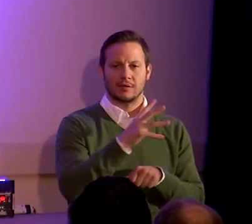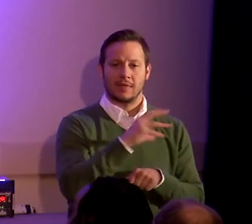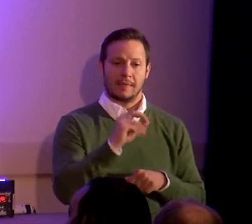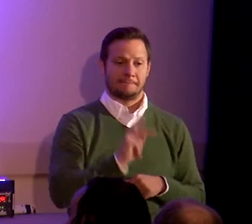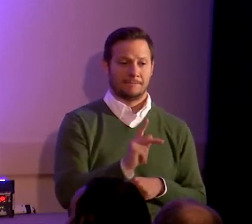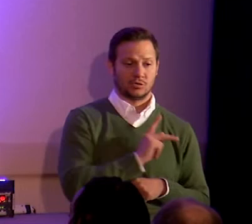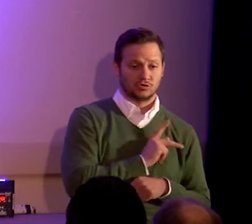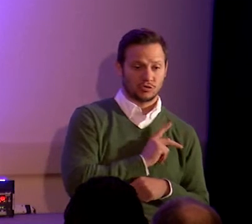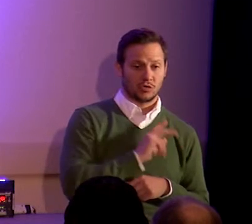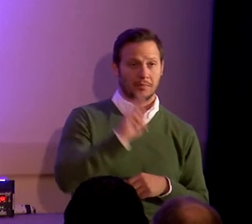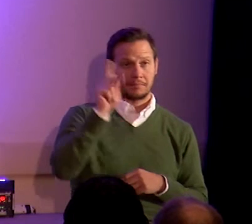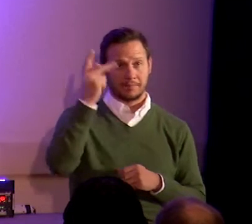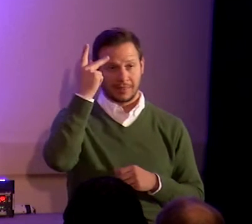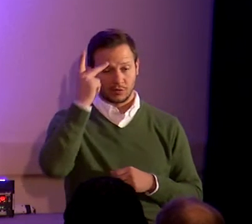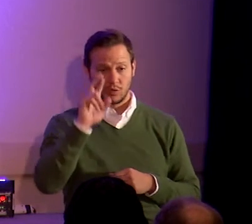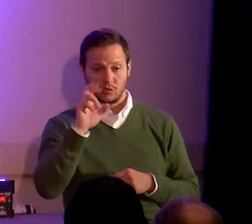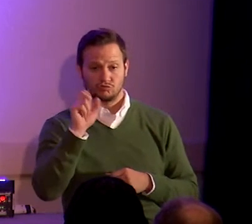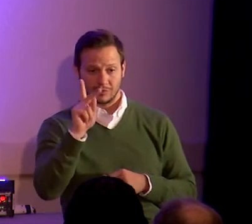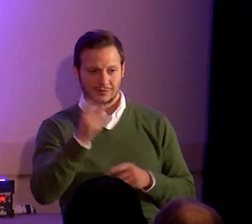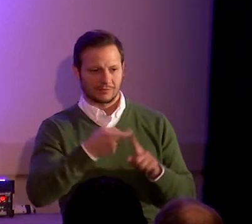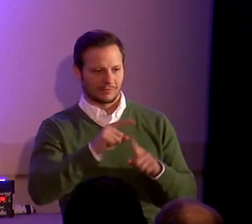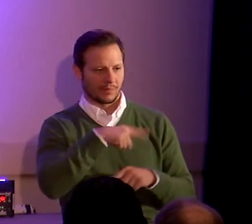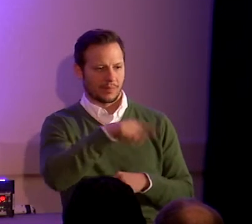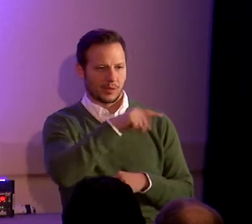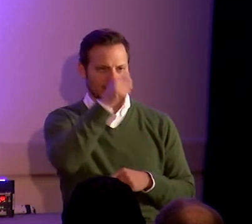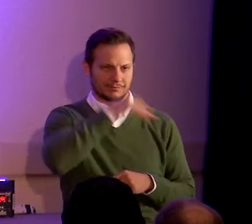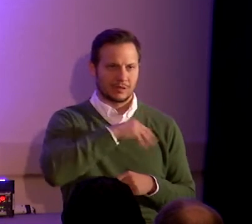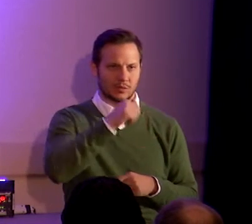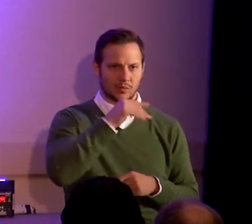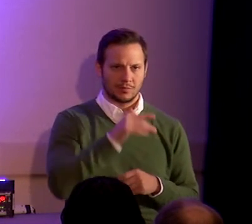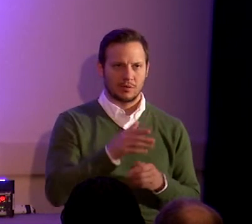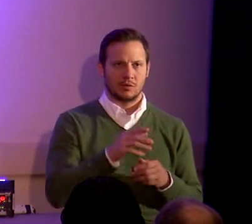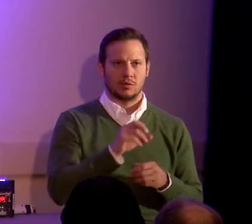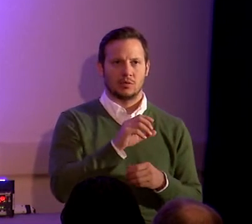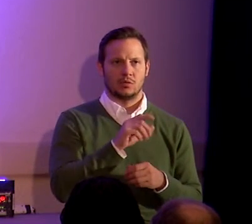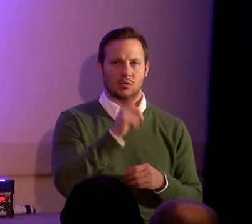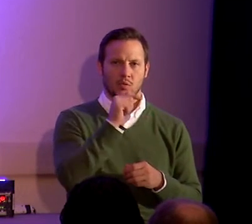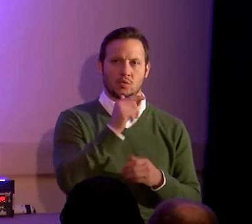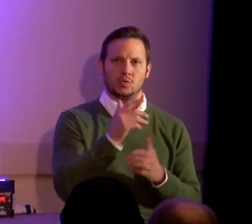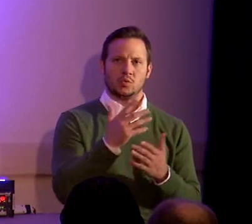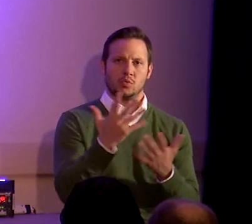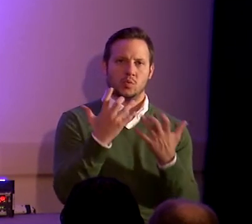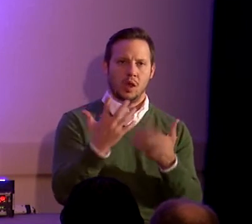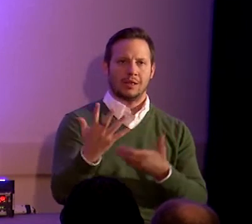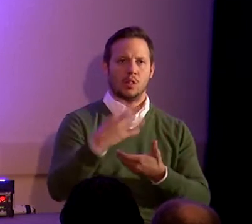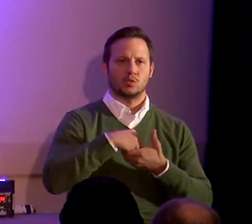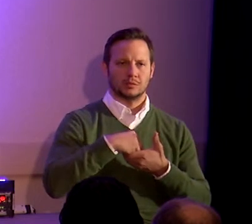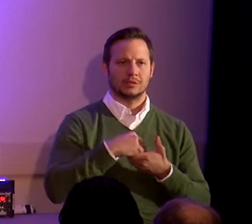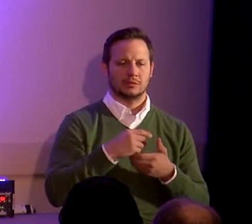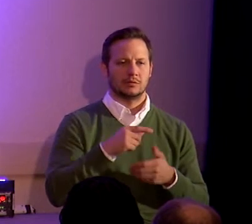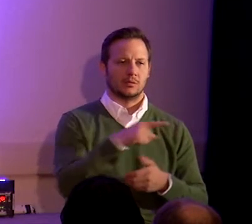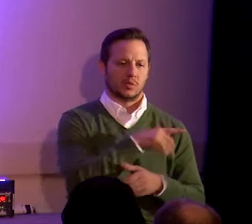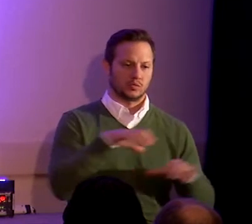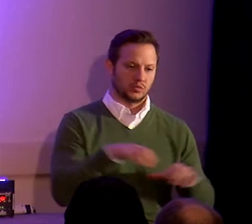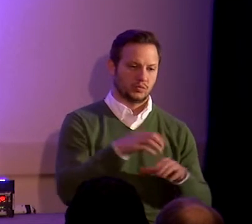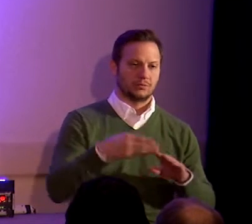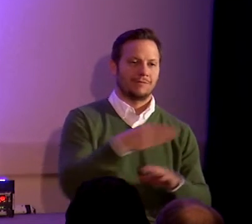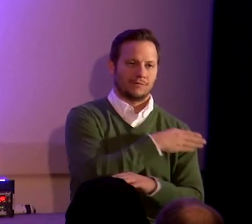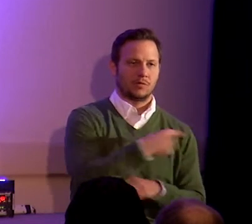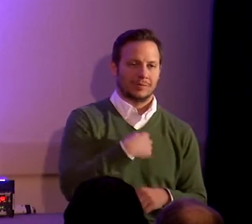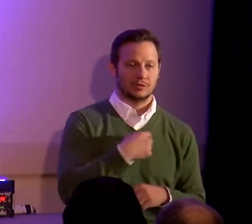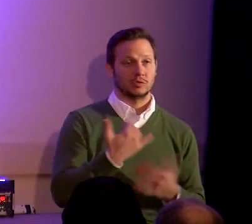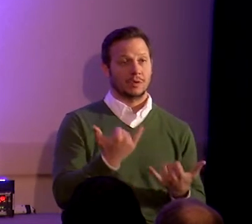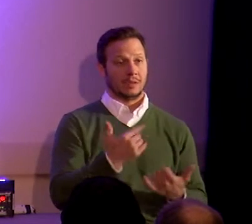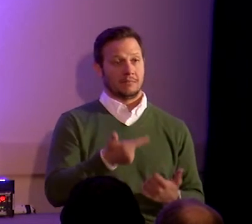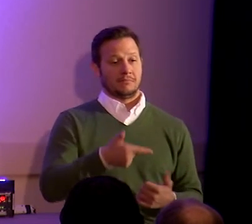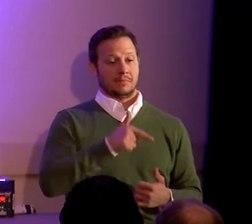political risks taken by the brave men and women who advocated for inclusion before me. So in 2013, when I was scheduled to take my turn